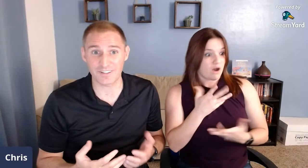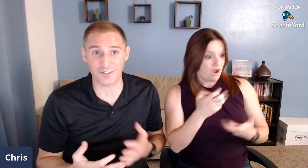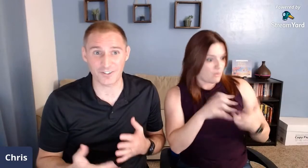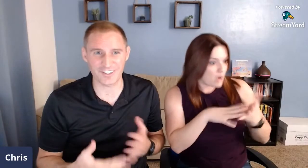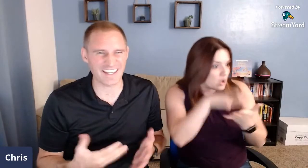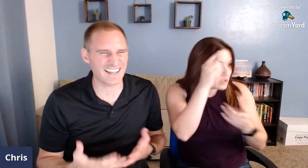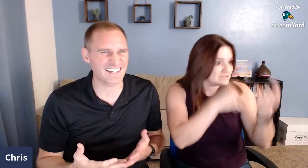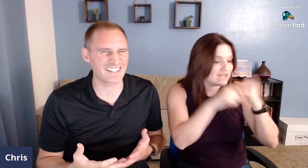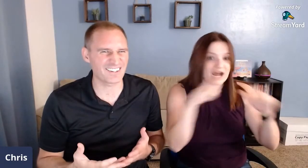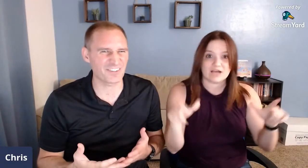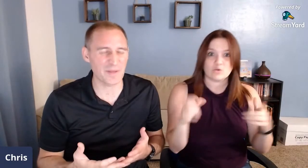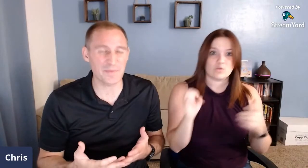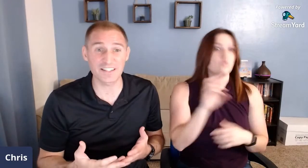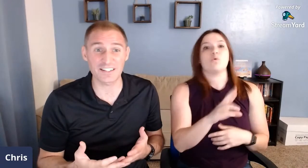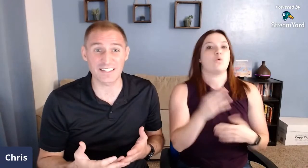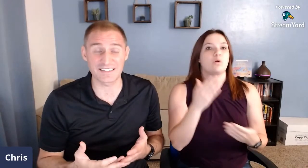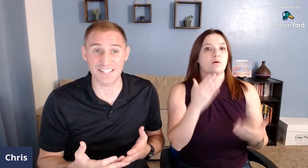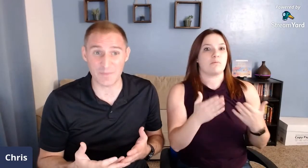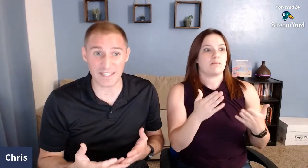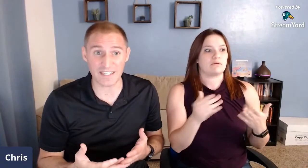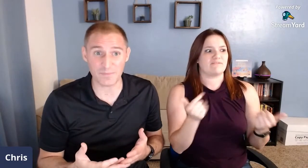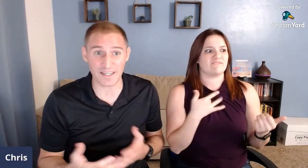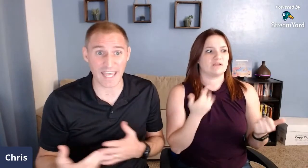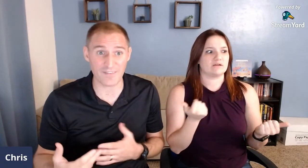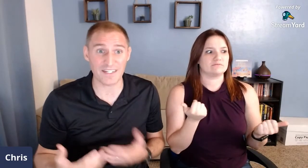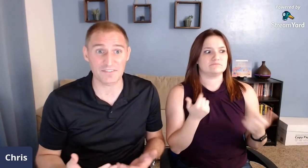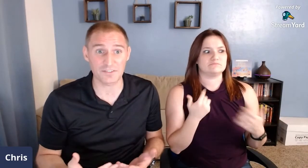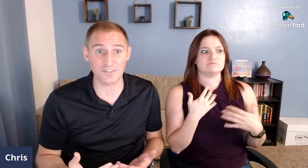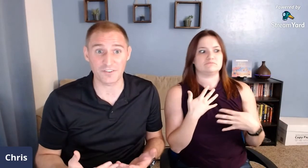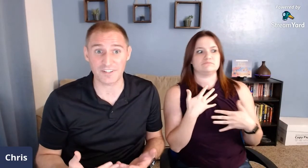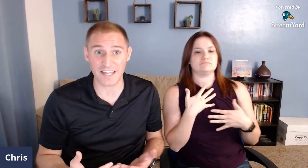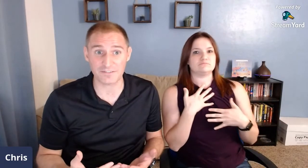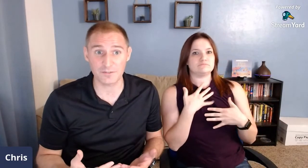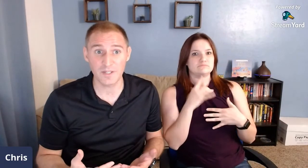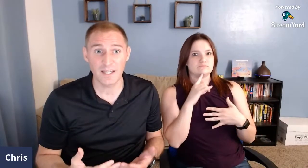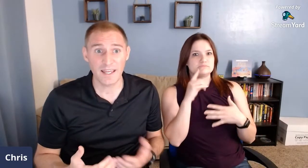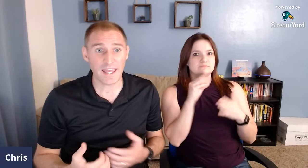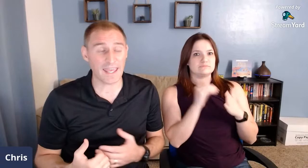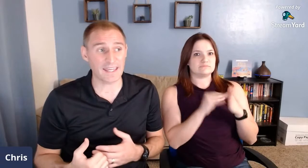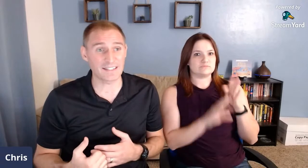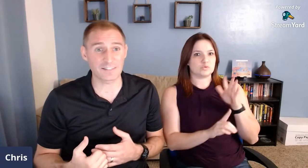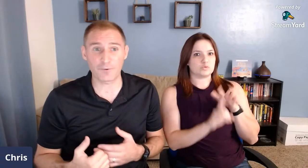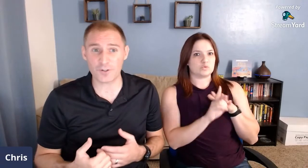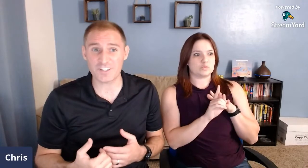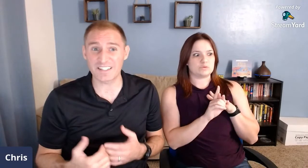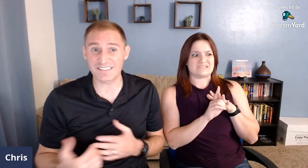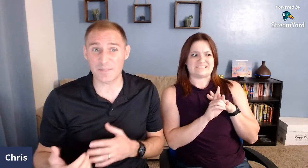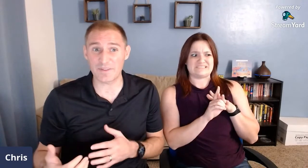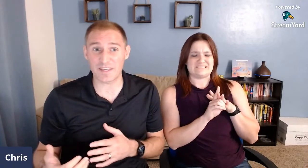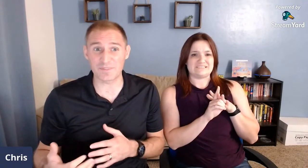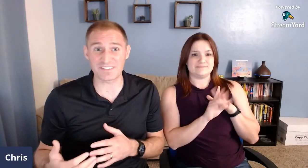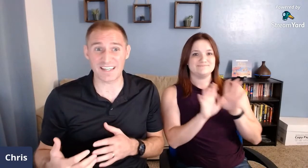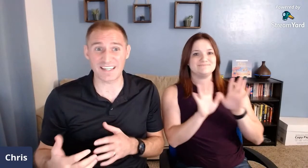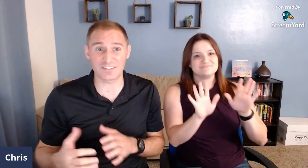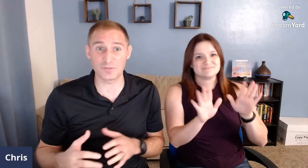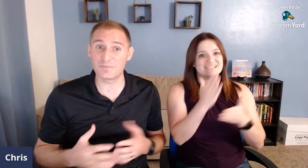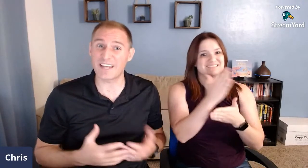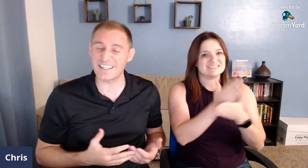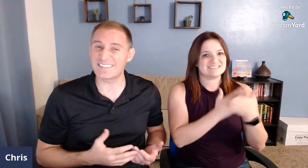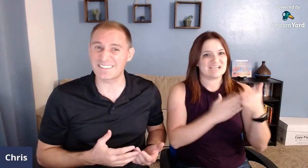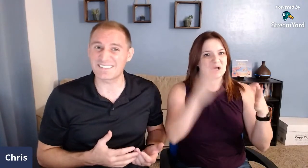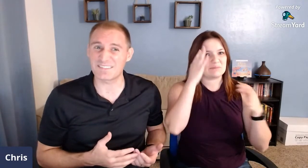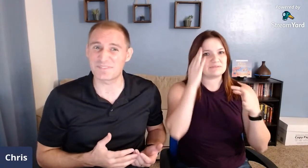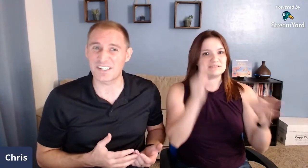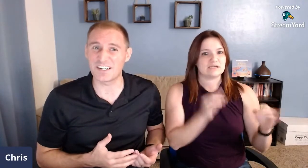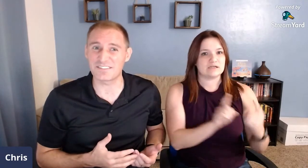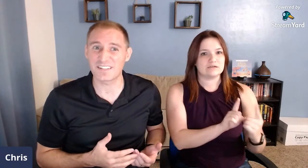language, or maybe a little intimidated by having a deaf student in their classroom. And unfortunately, some of them decide to